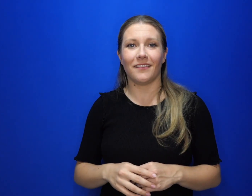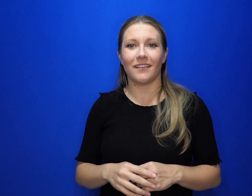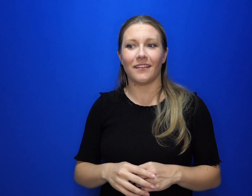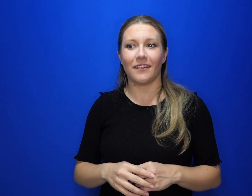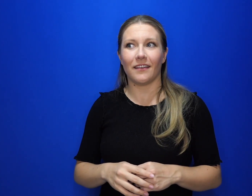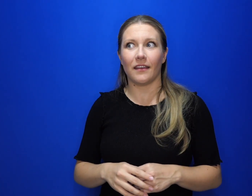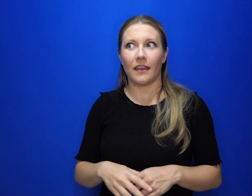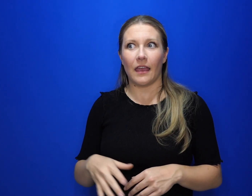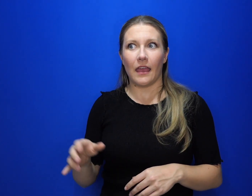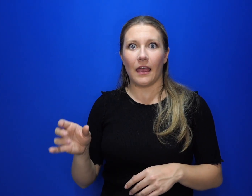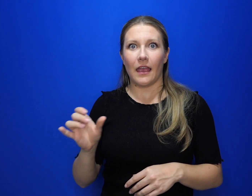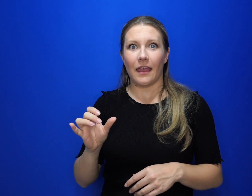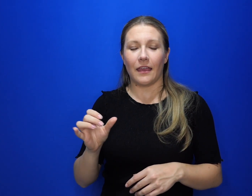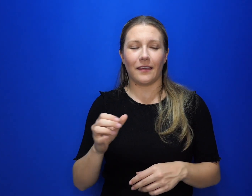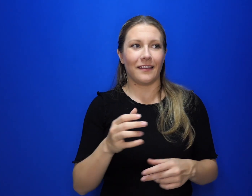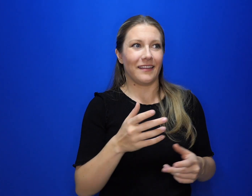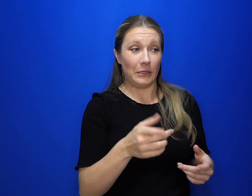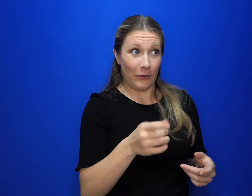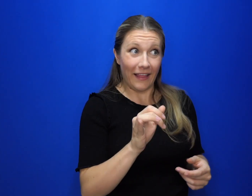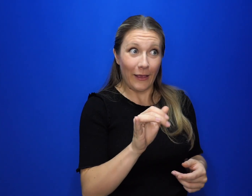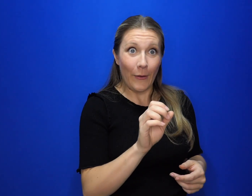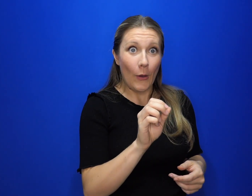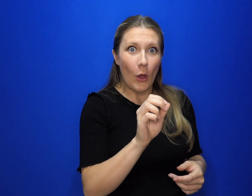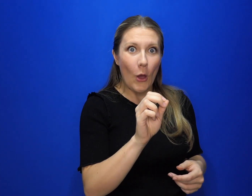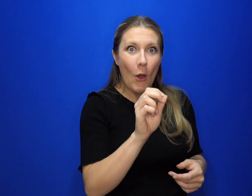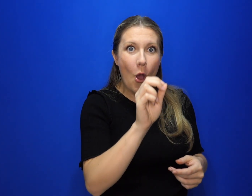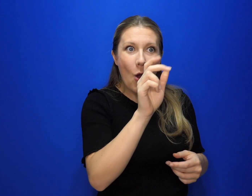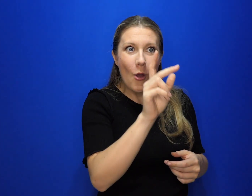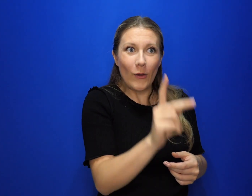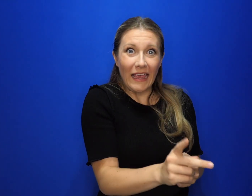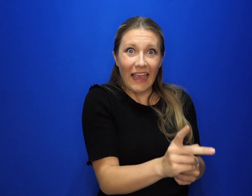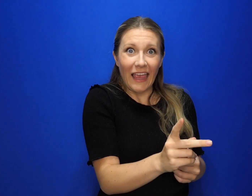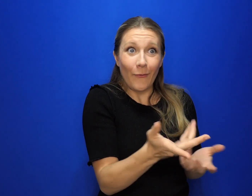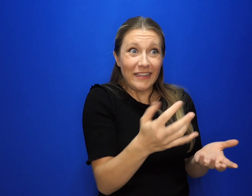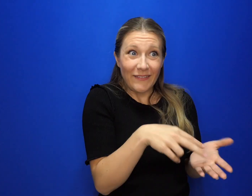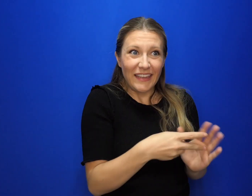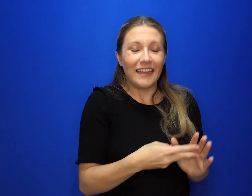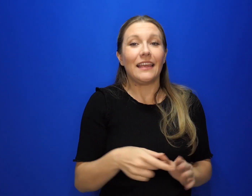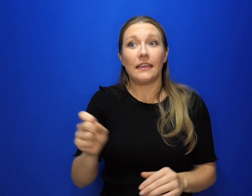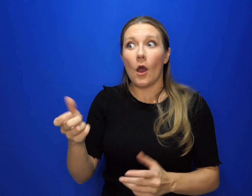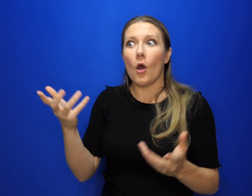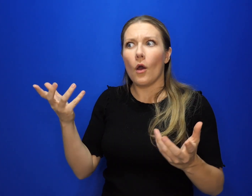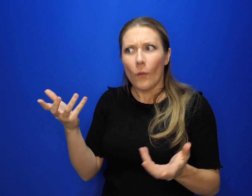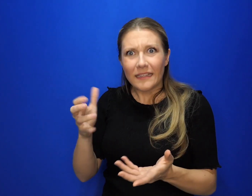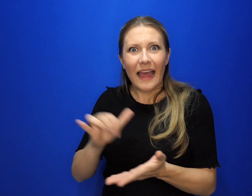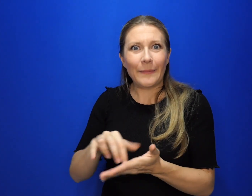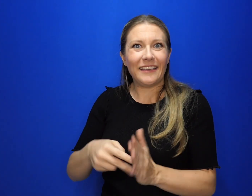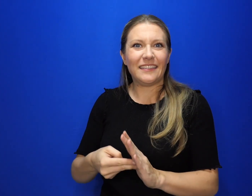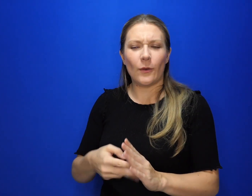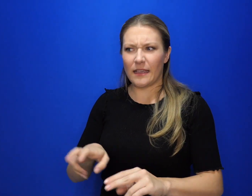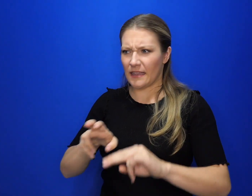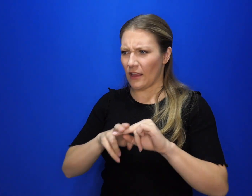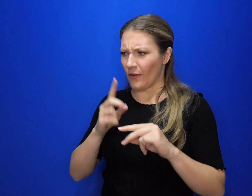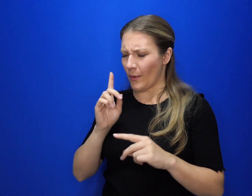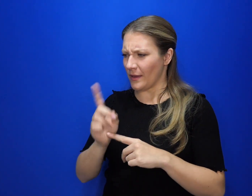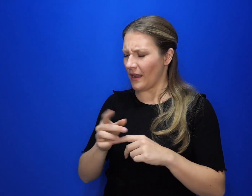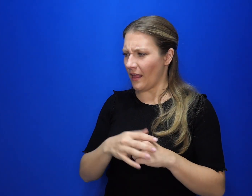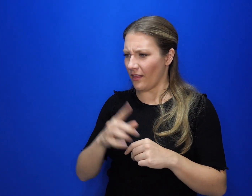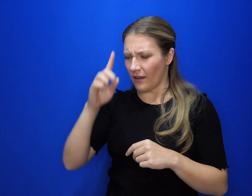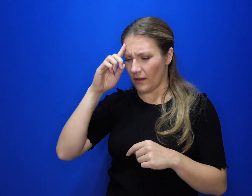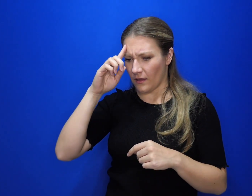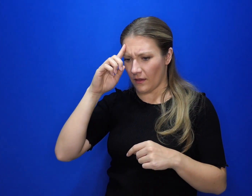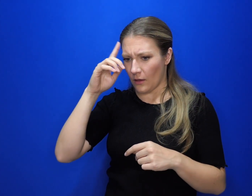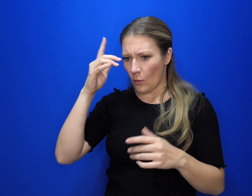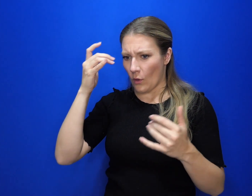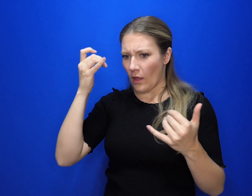she was gone. And I was like, and you're like, okay, what is this? What does that mean? So I sat there for a